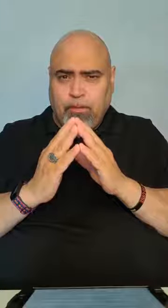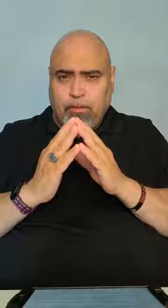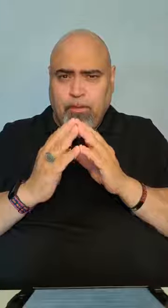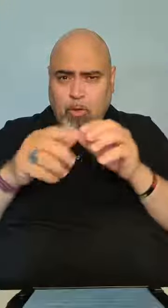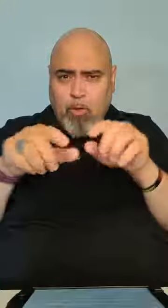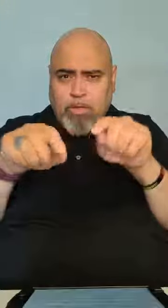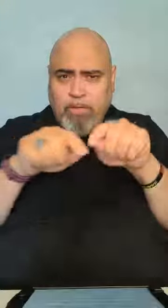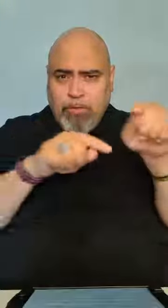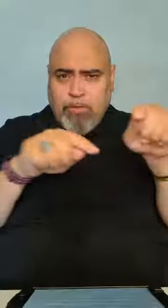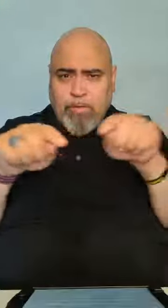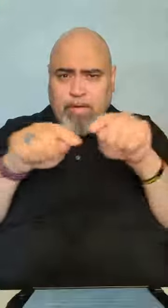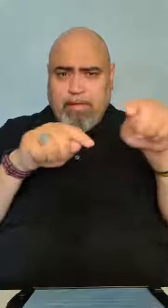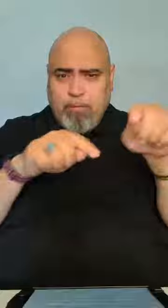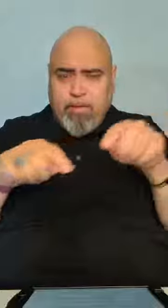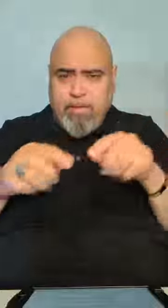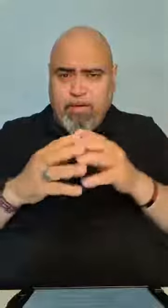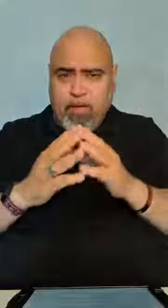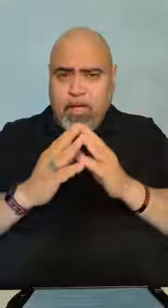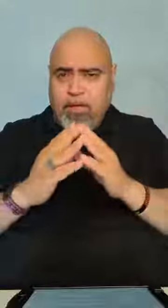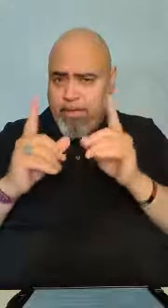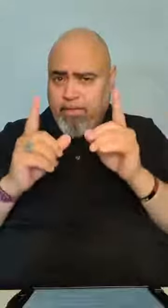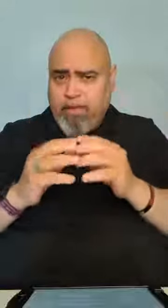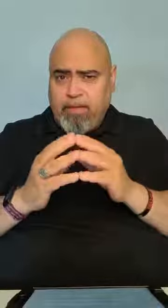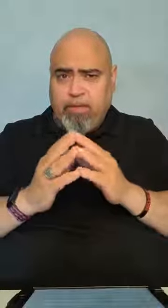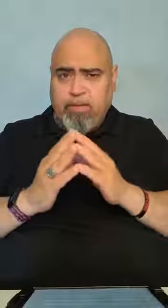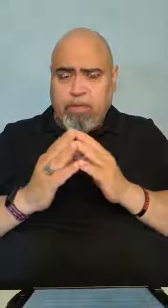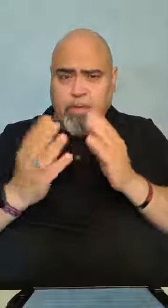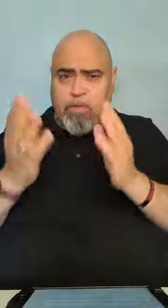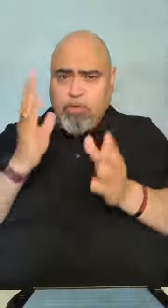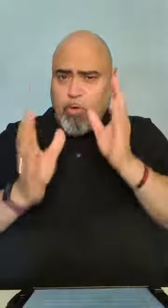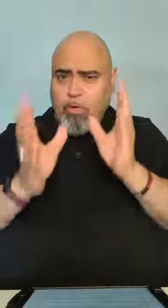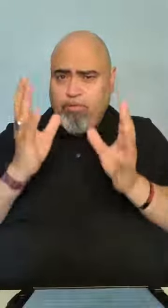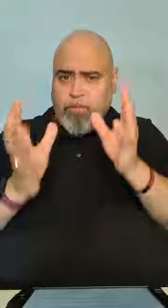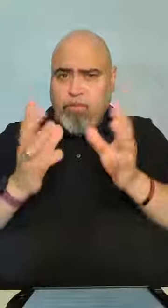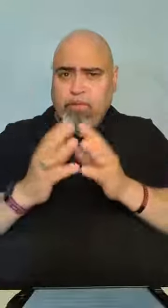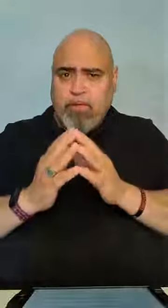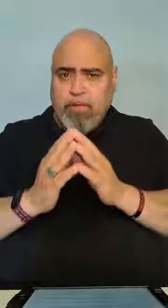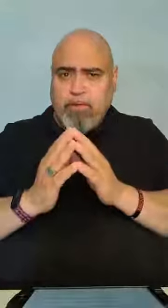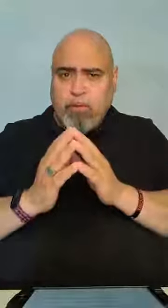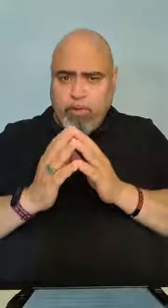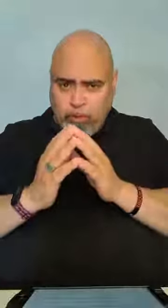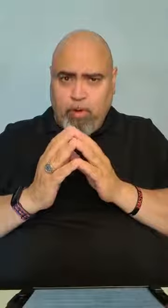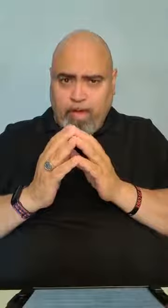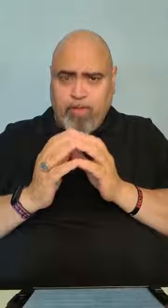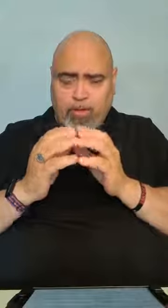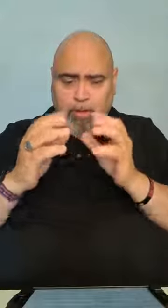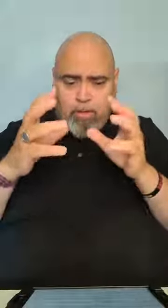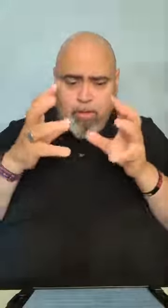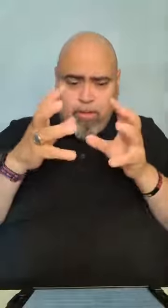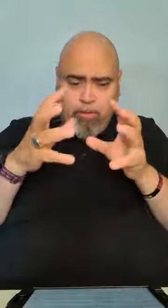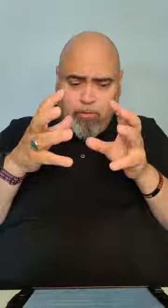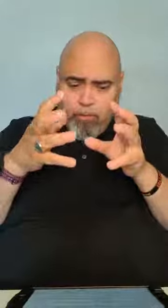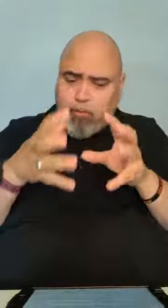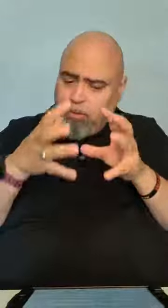to cause others not to believe in God, anti-theists. So don't confuse things. So we do have, scripture is